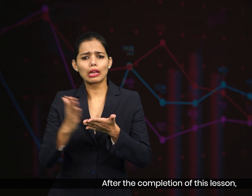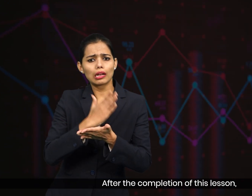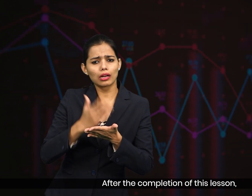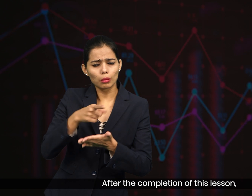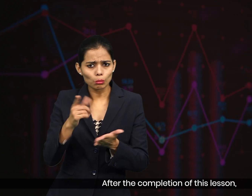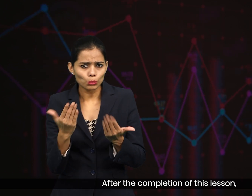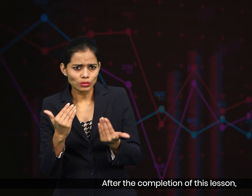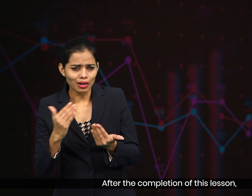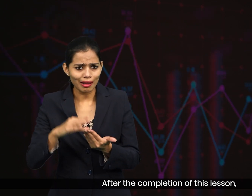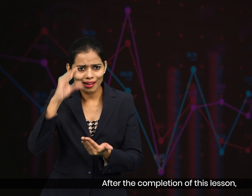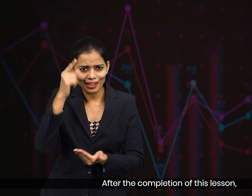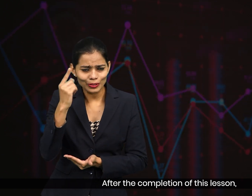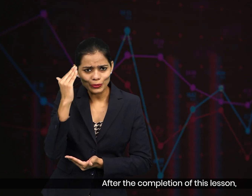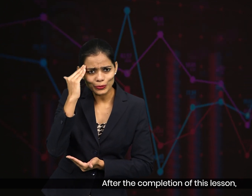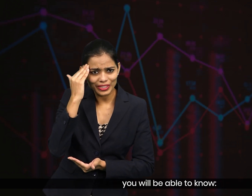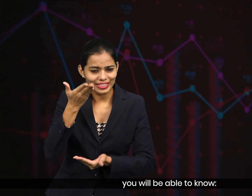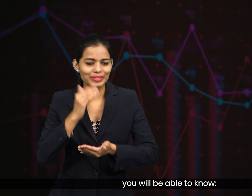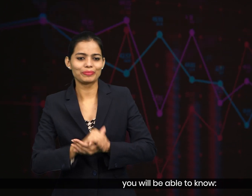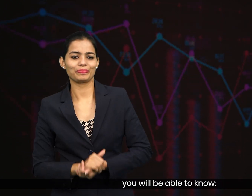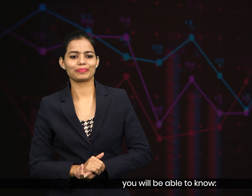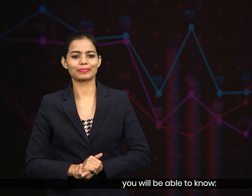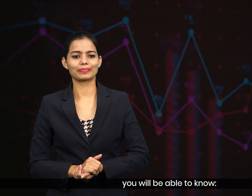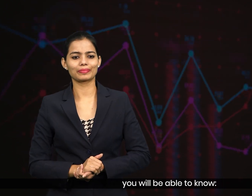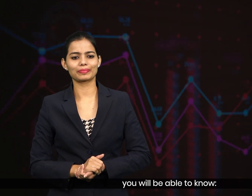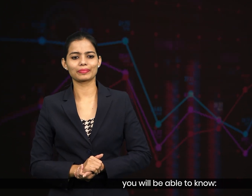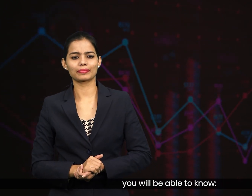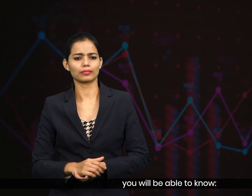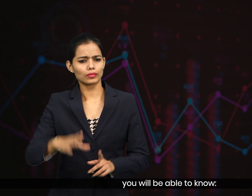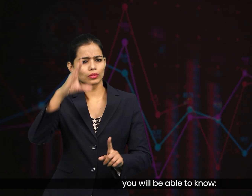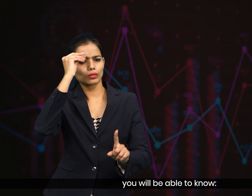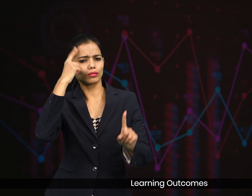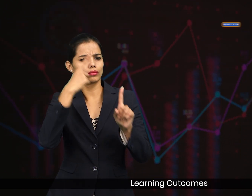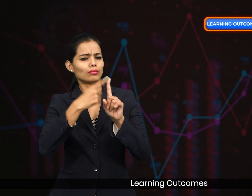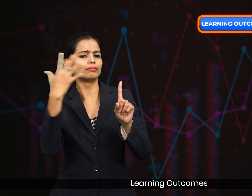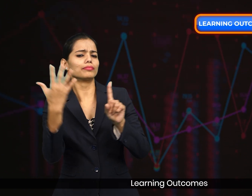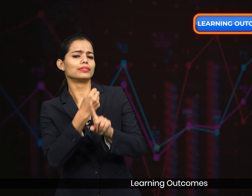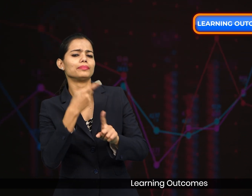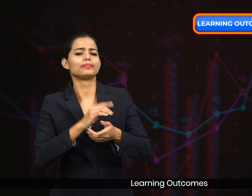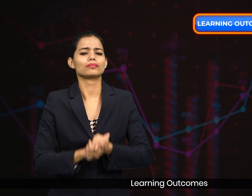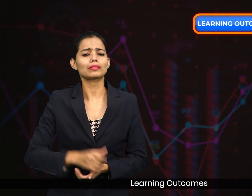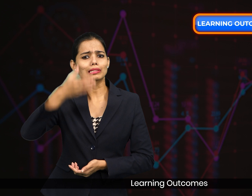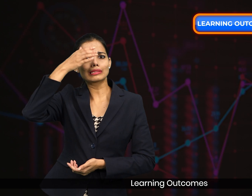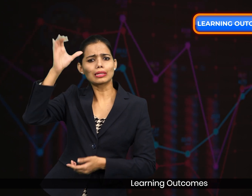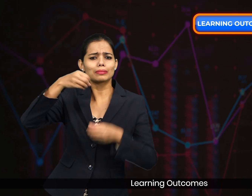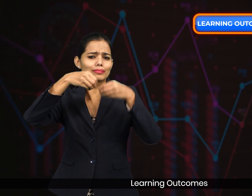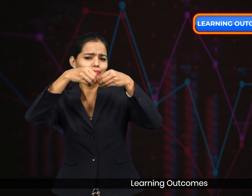After the completion of this lesson, you will be able to know learning outcomes.